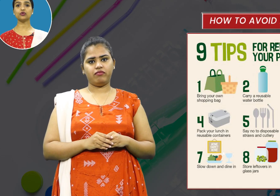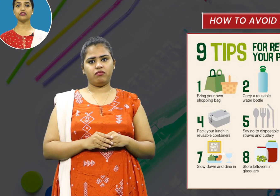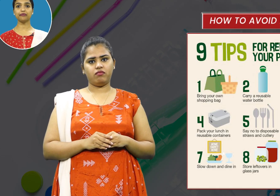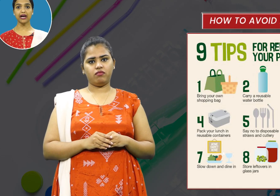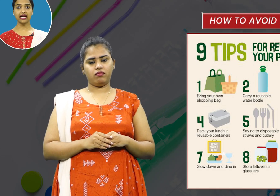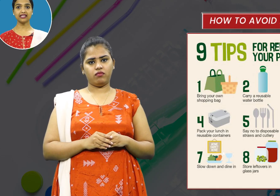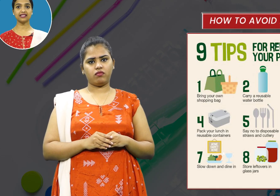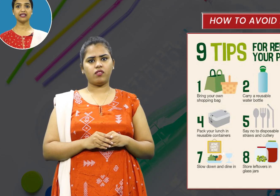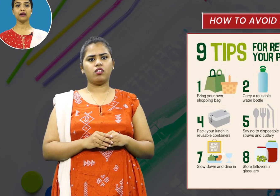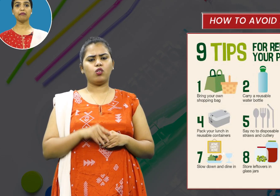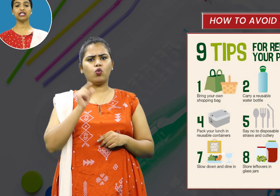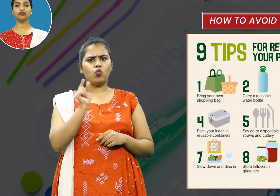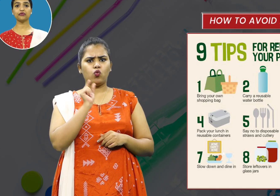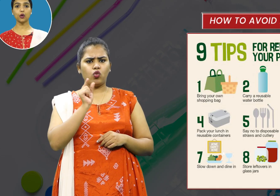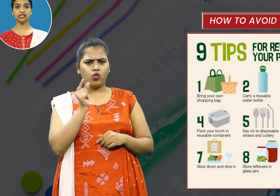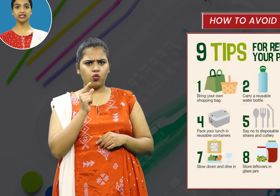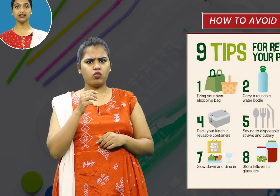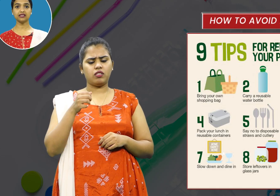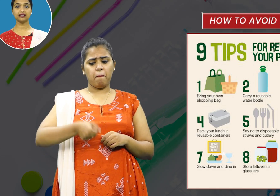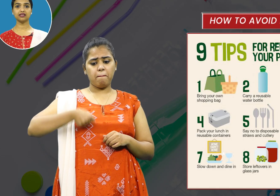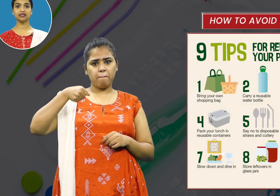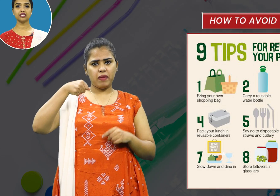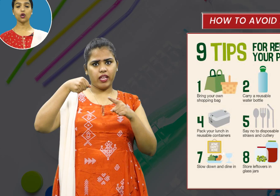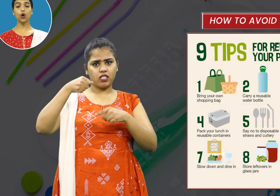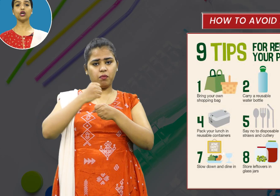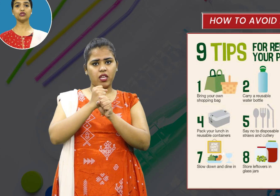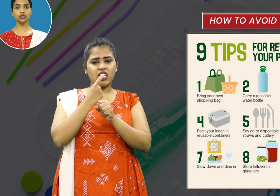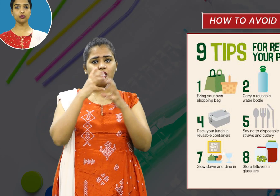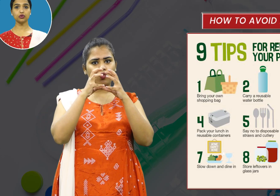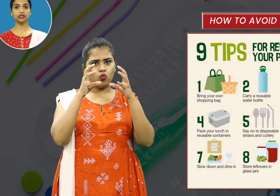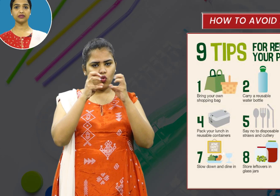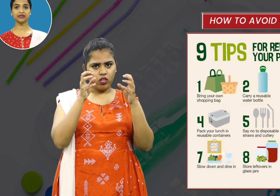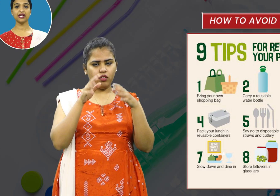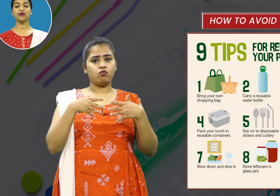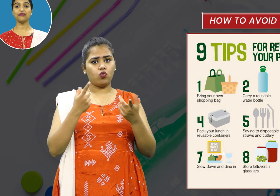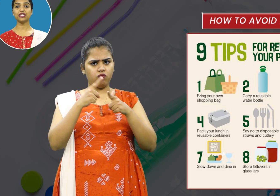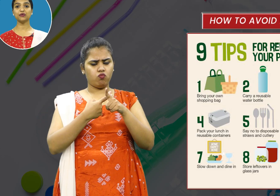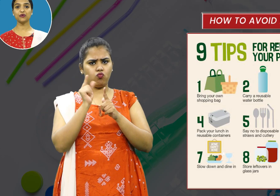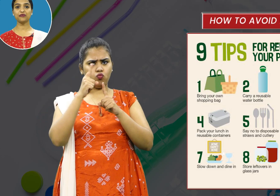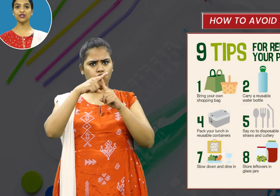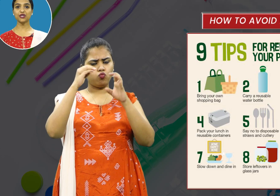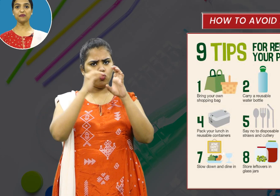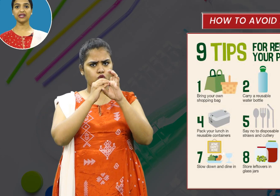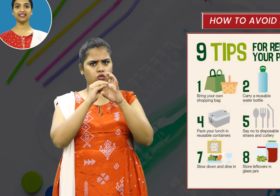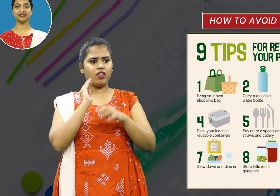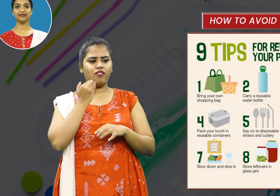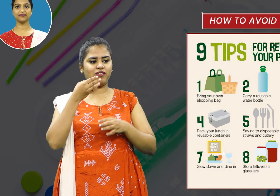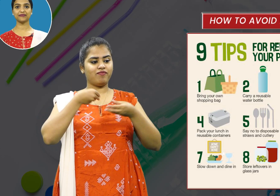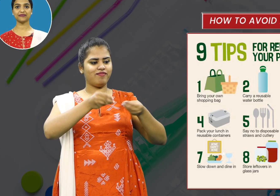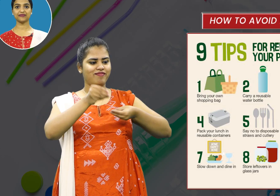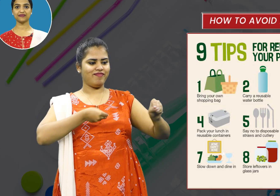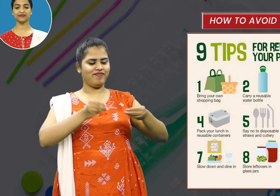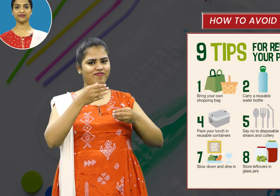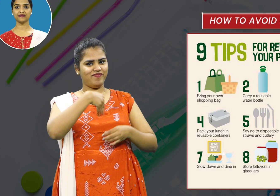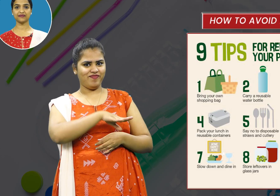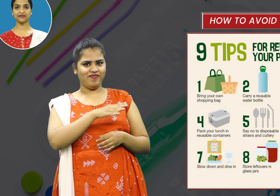Make use of bags made of cotton or jute when you go for shopping.